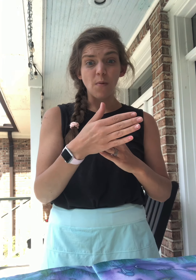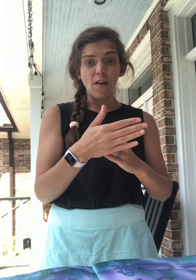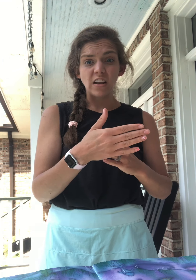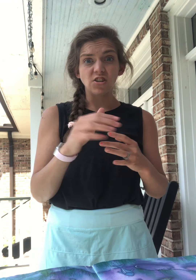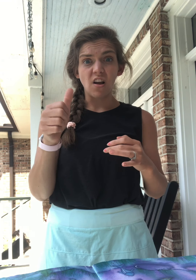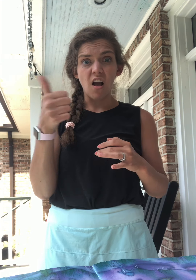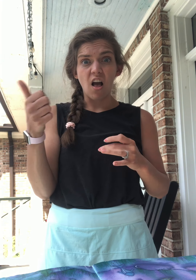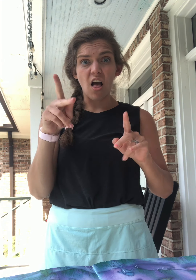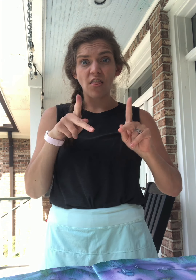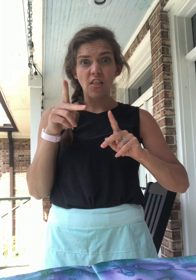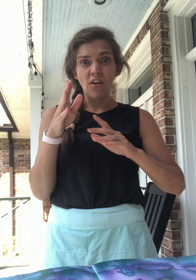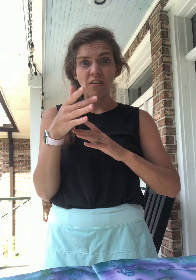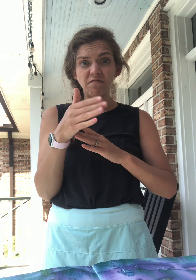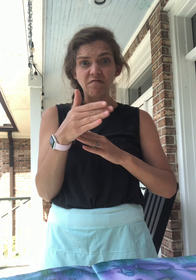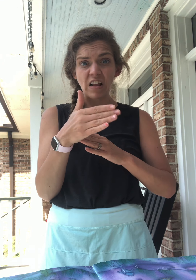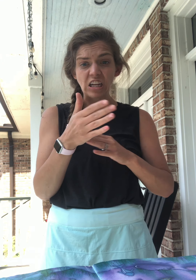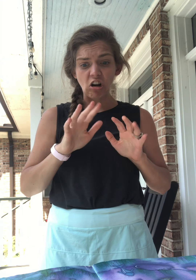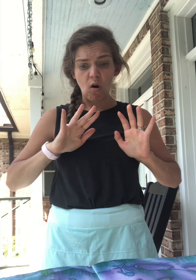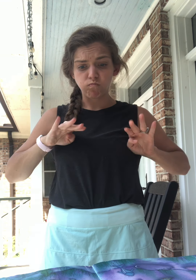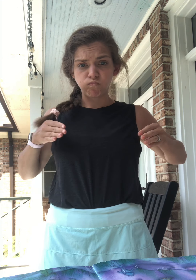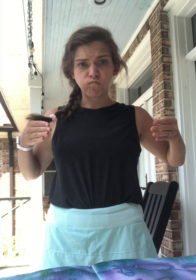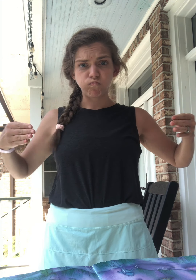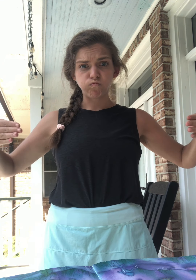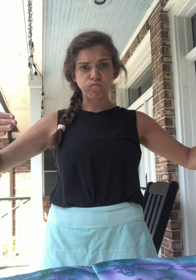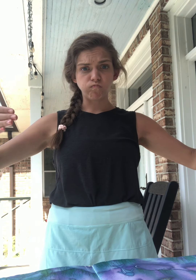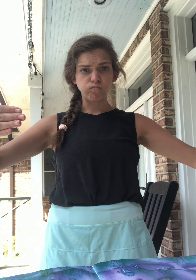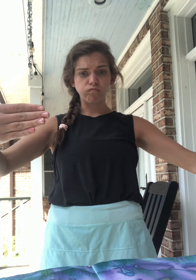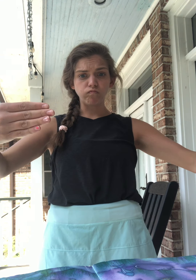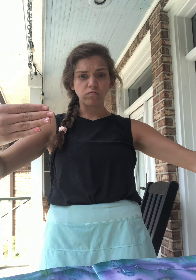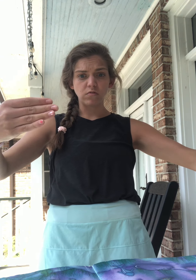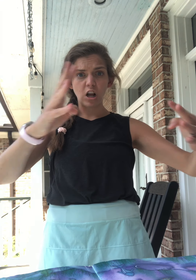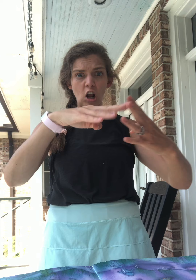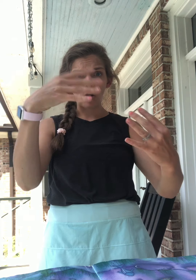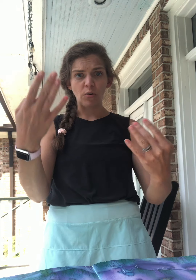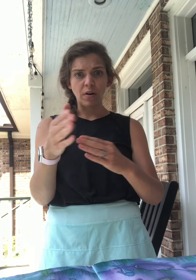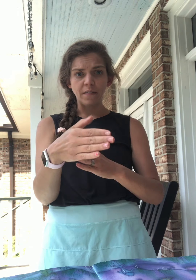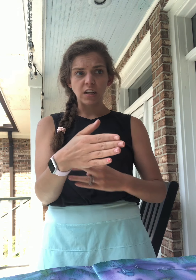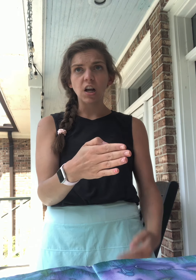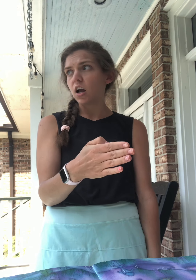surrounded by the other fish. Everyone wanted a glittering scale.